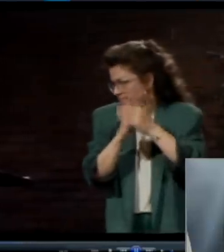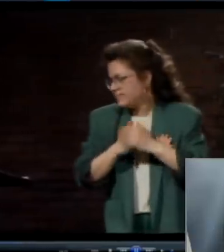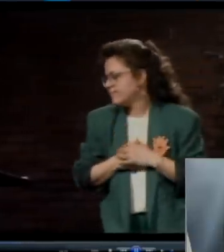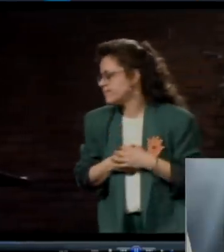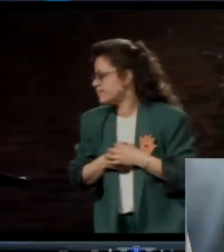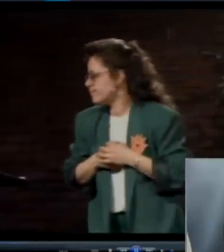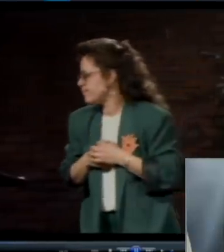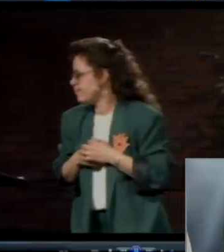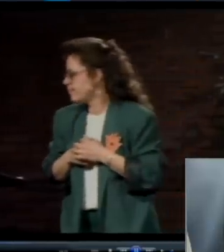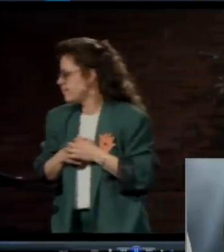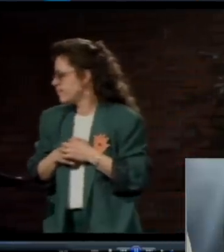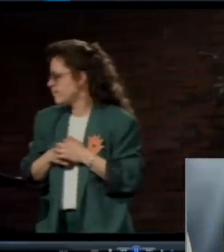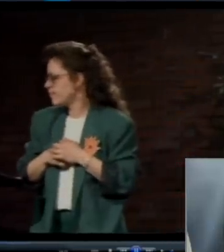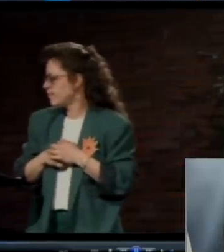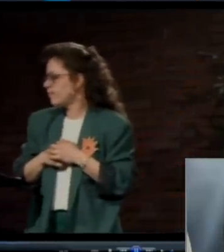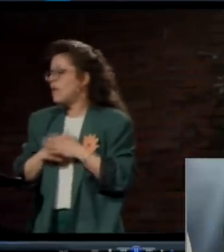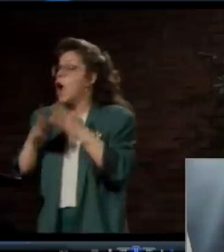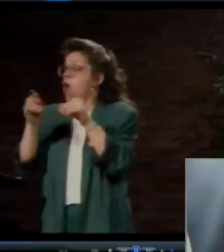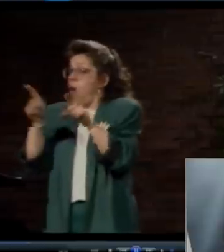be interested in learning more.